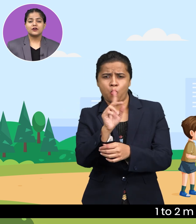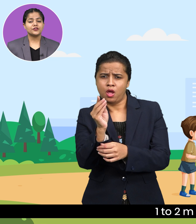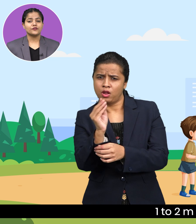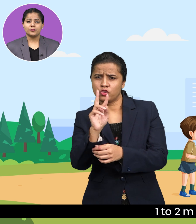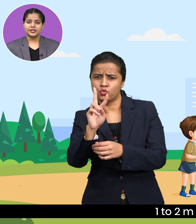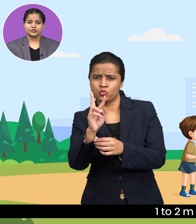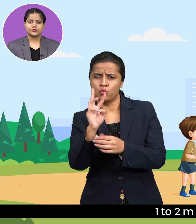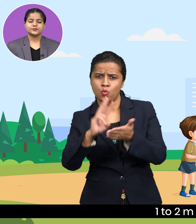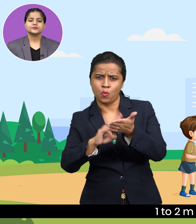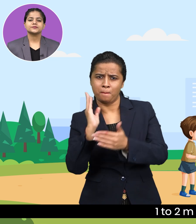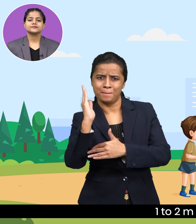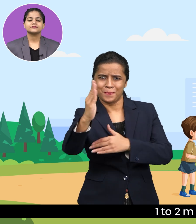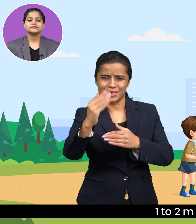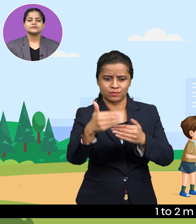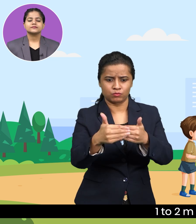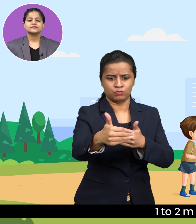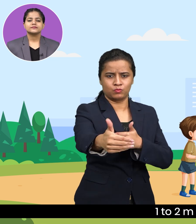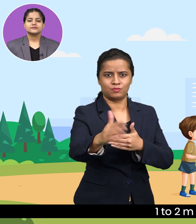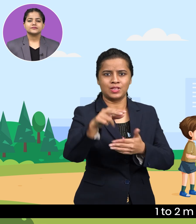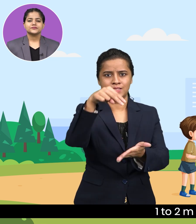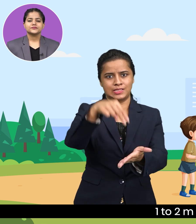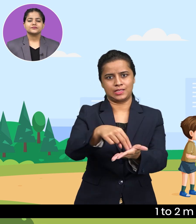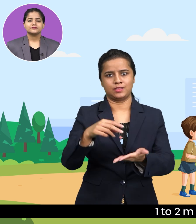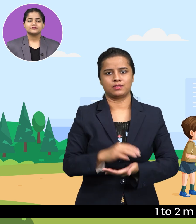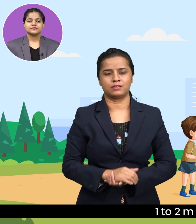meters away from it.